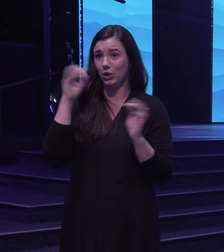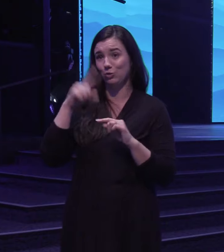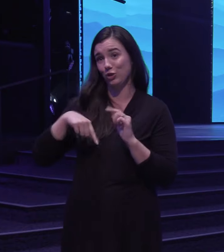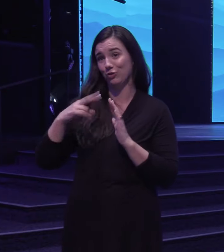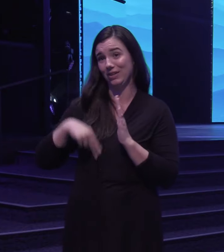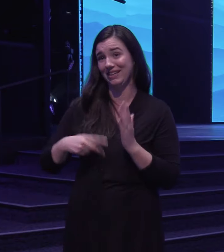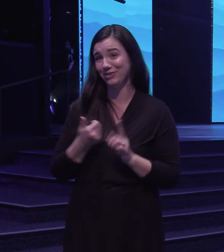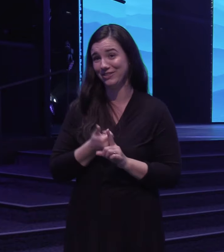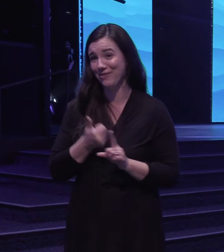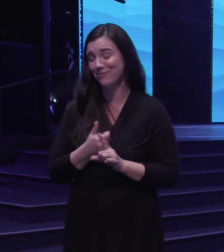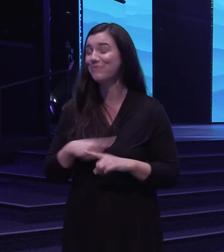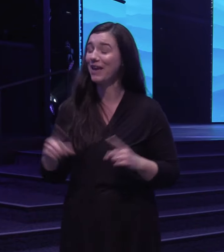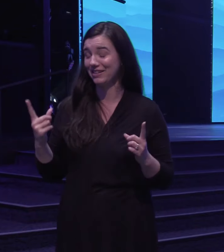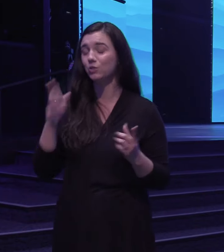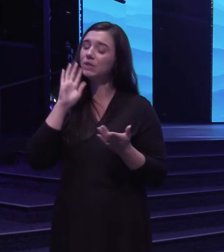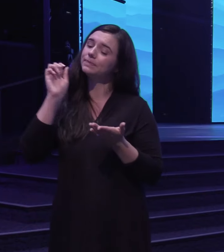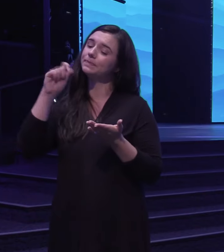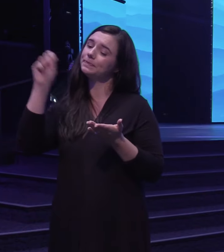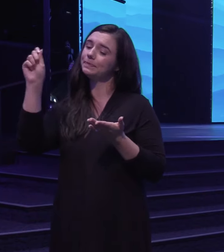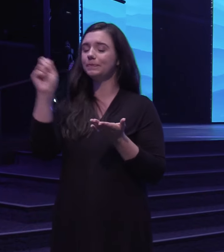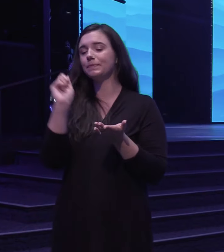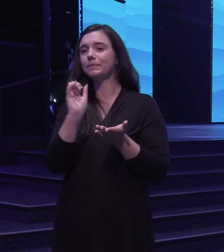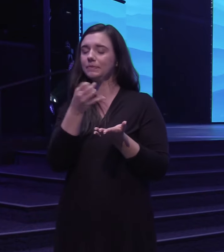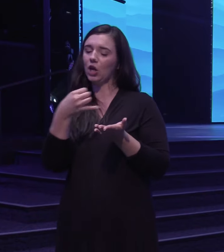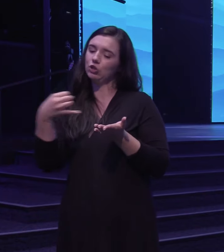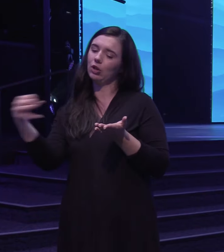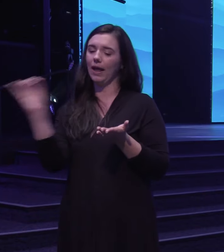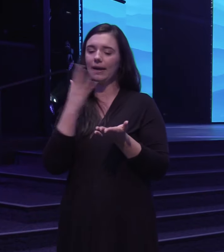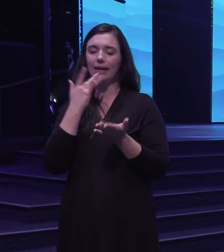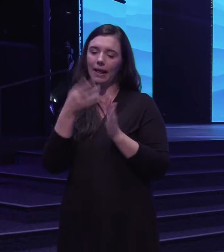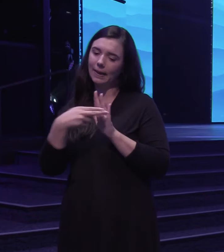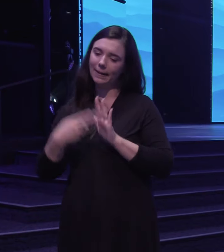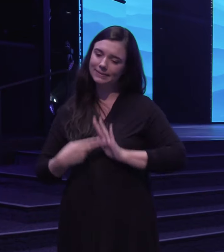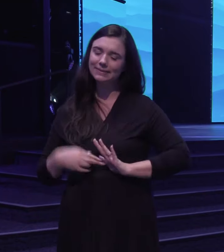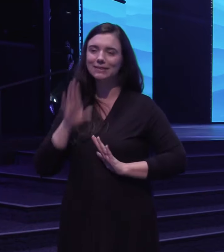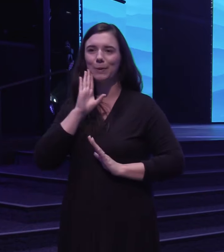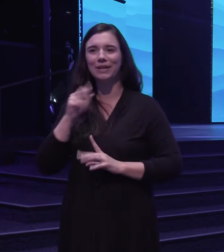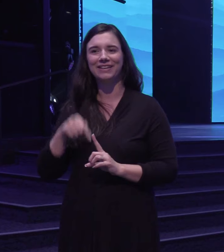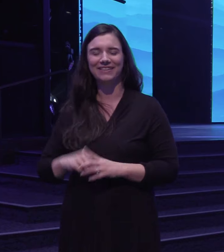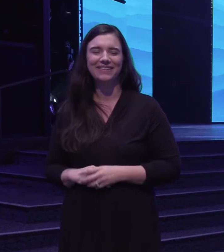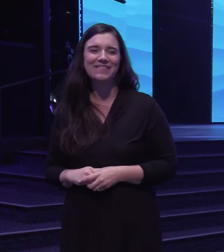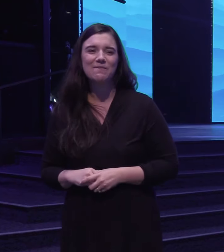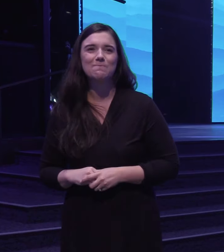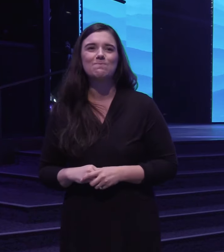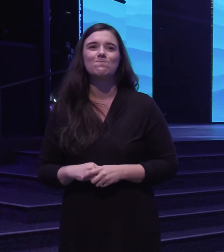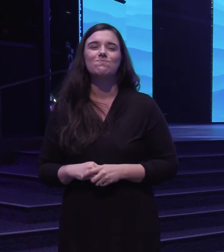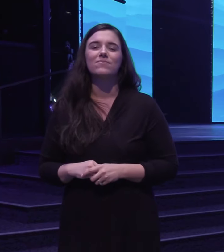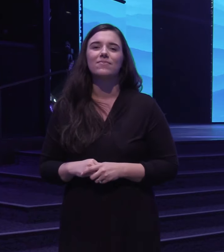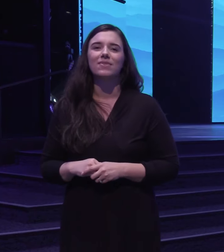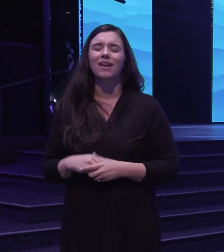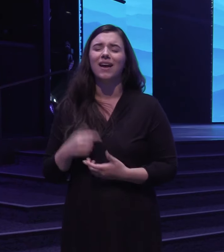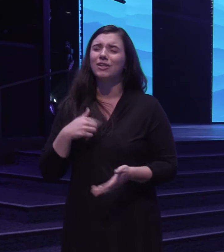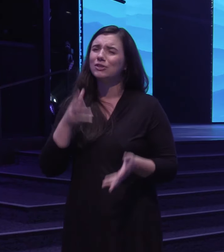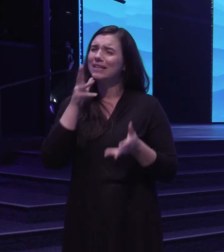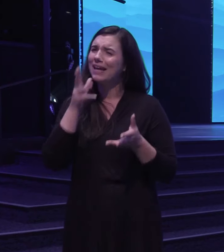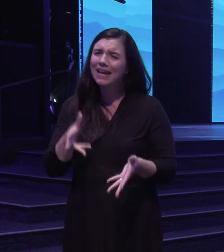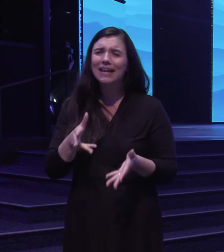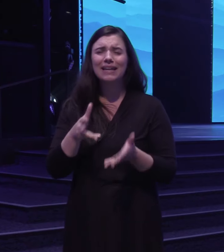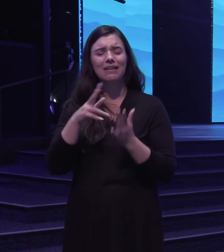them, but she would put little check marks and underlines and highlights. And I just hated